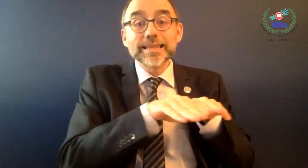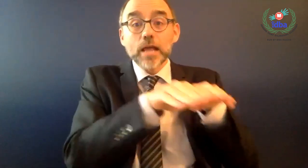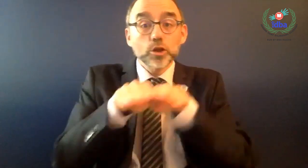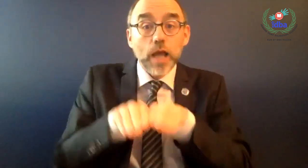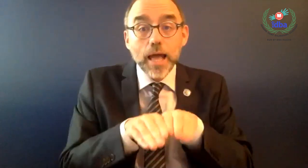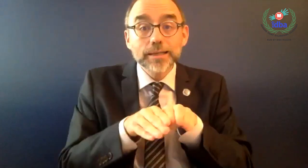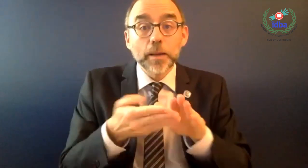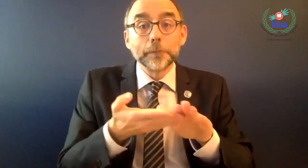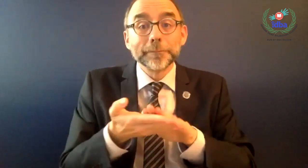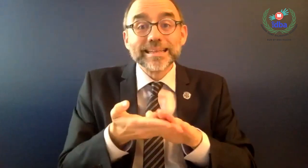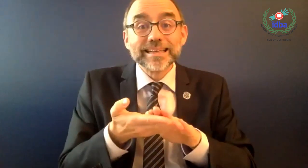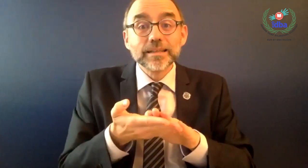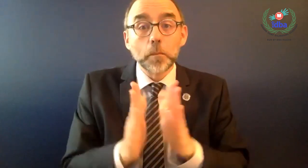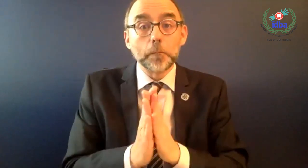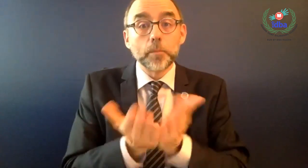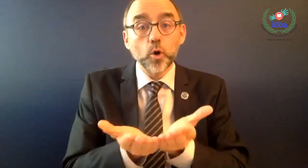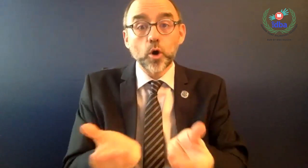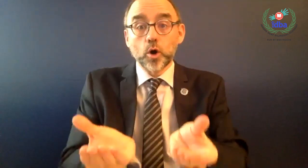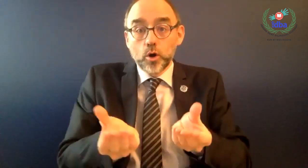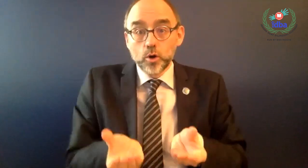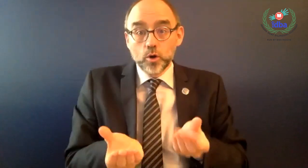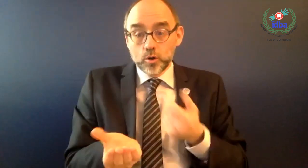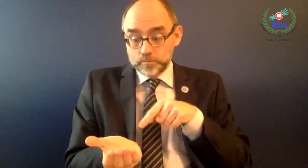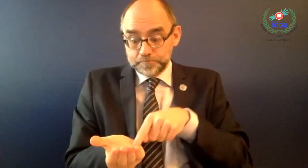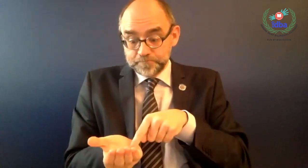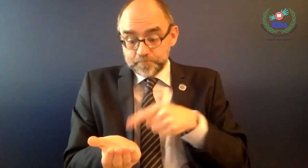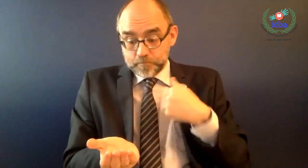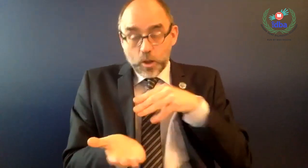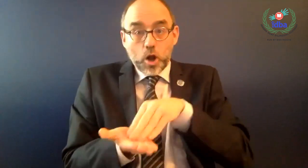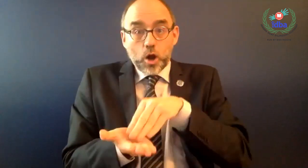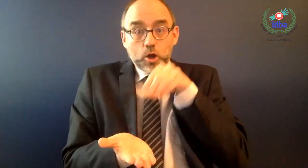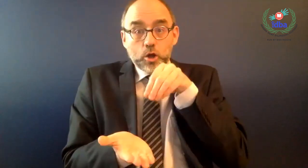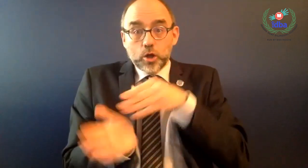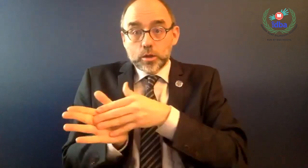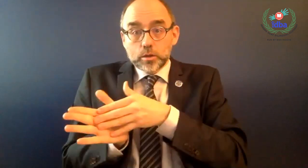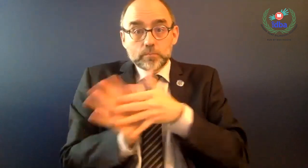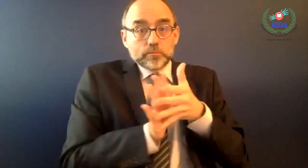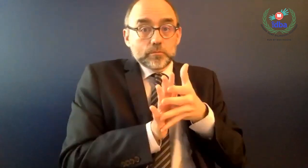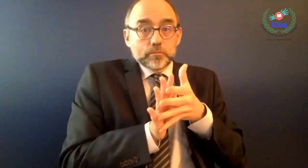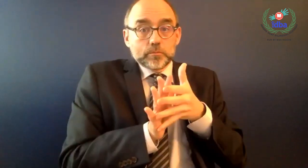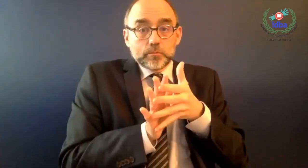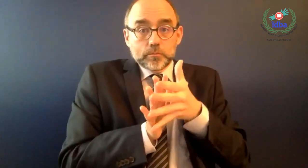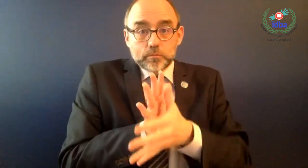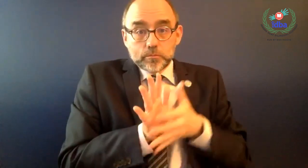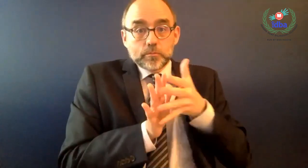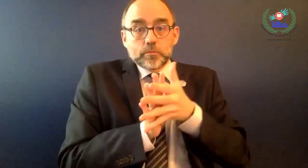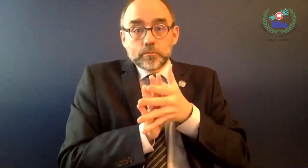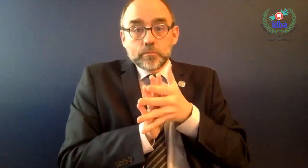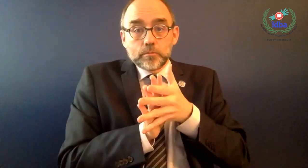diversity. And standardization means, for example, a book. I'm learning from this book